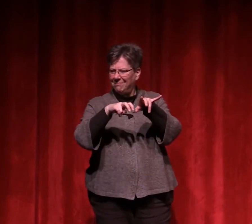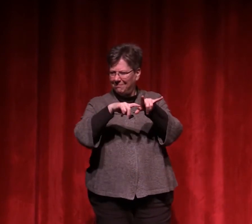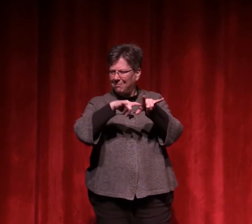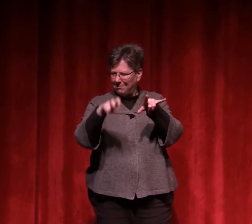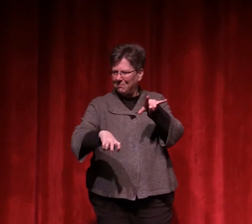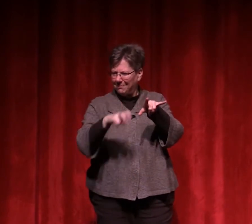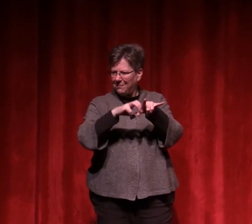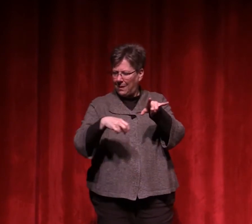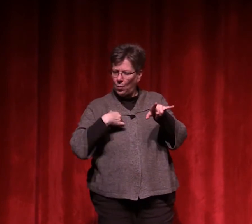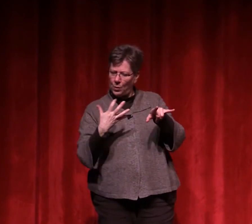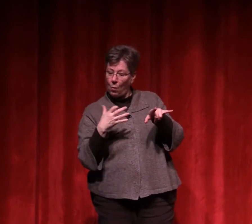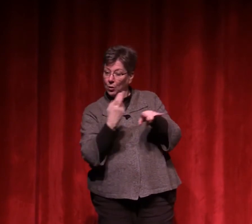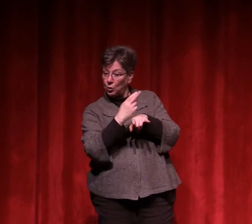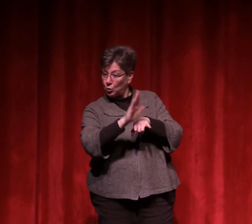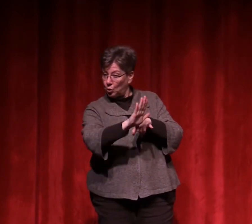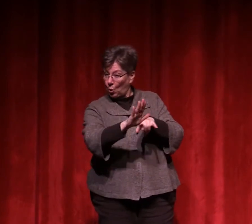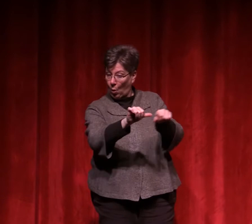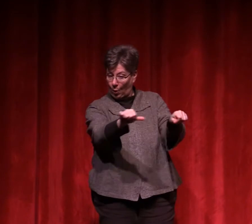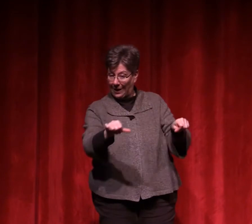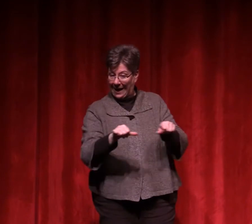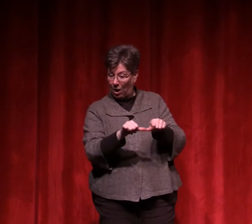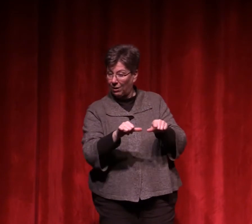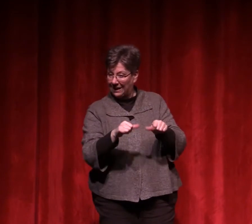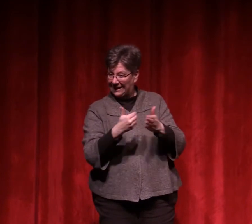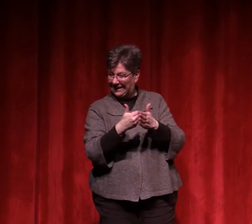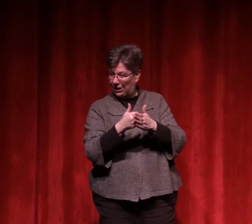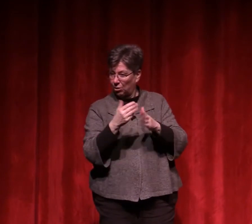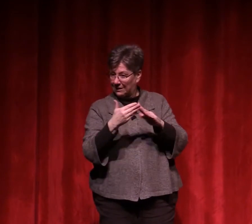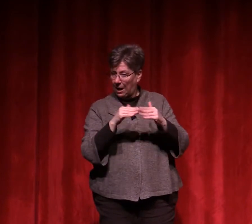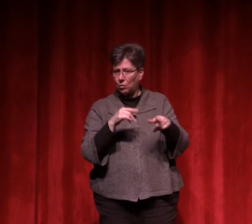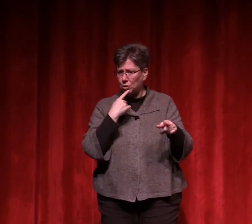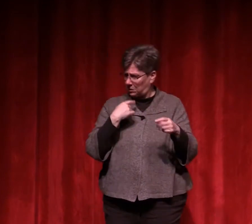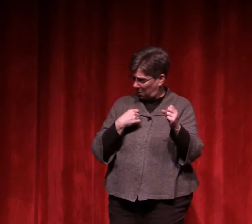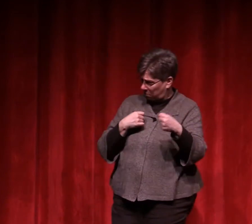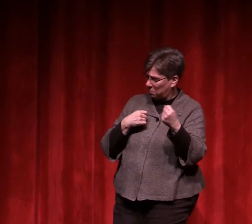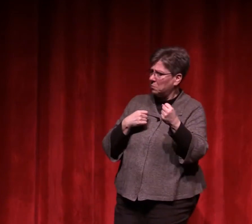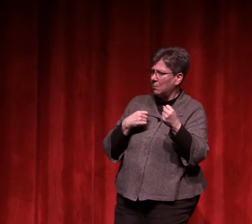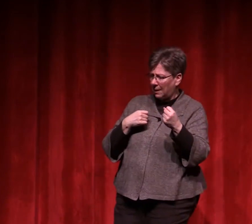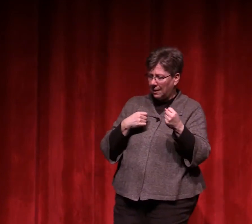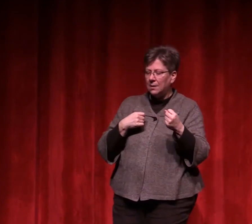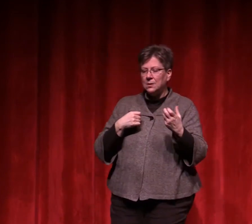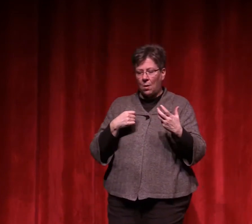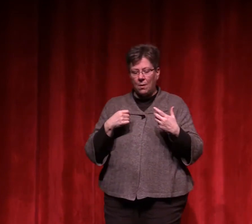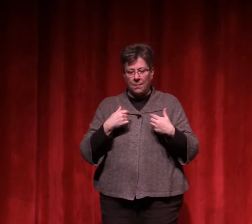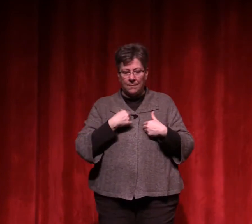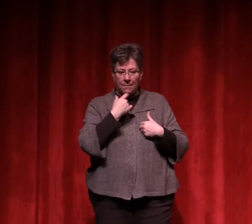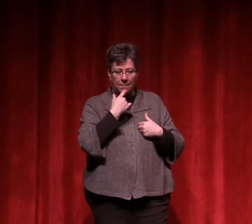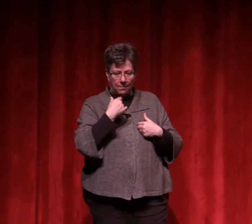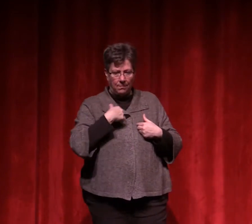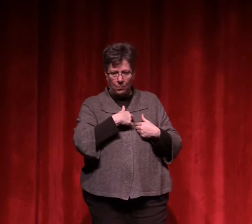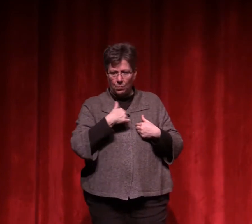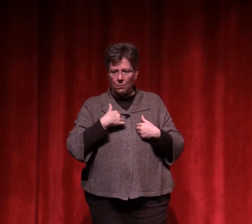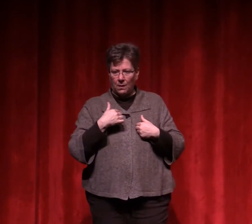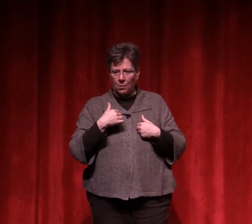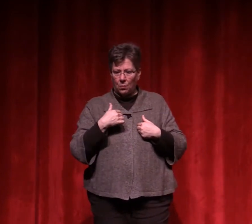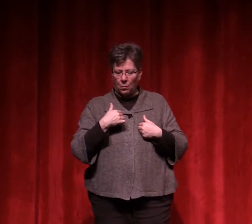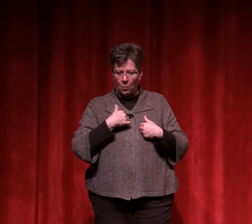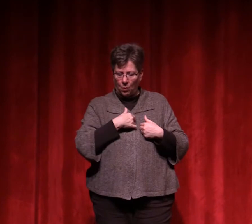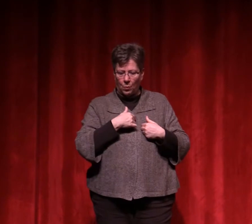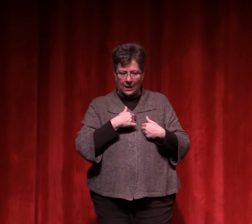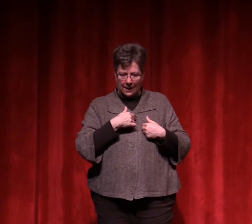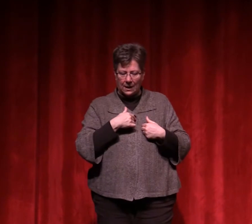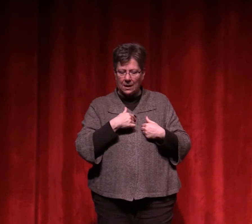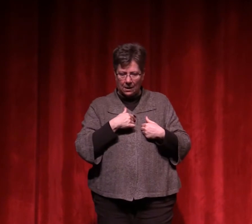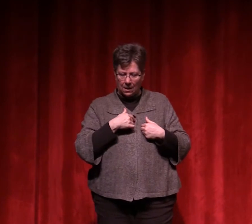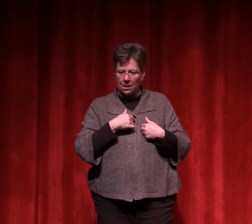your field just west of town." She said, "Well, sure." So basically, we had two 30-second conversations to